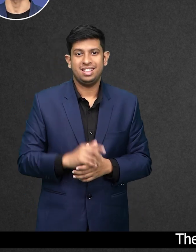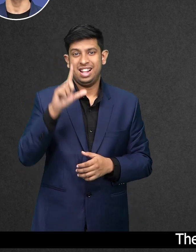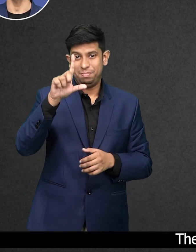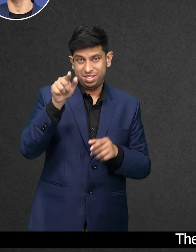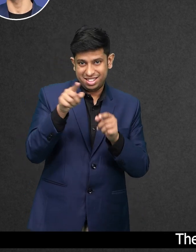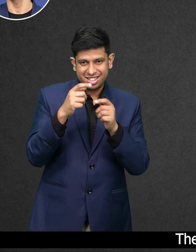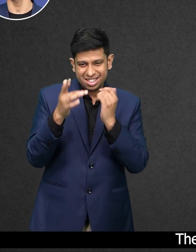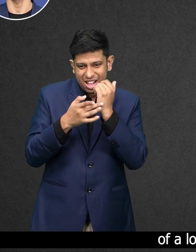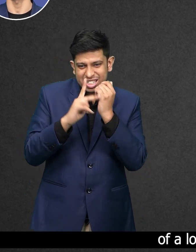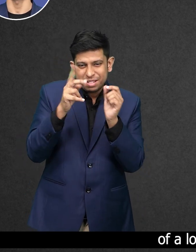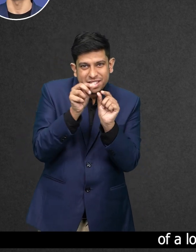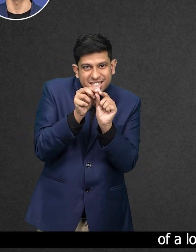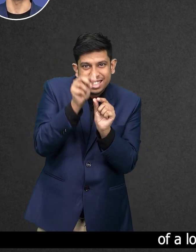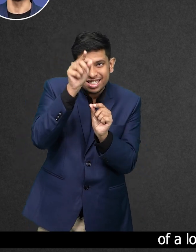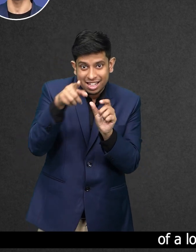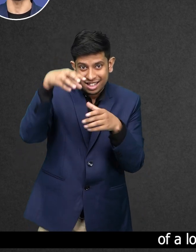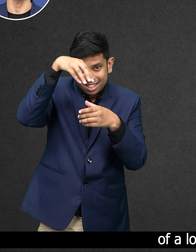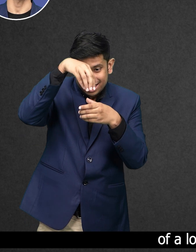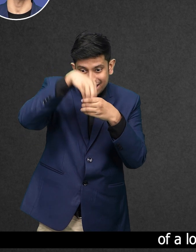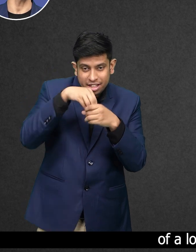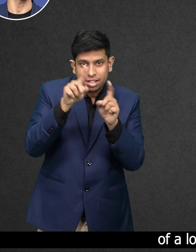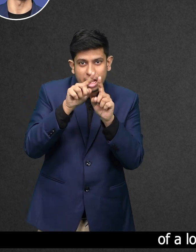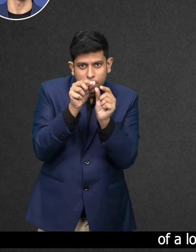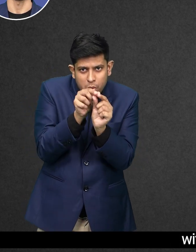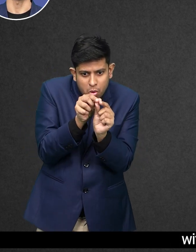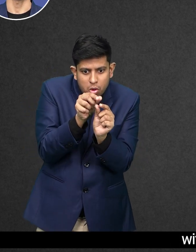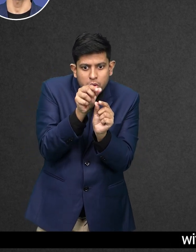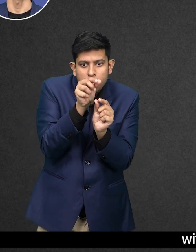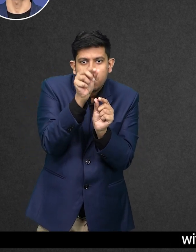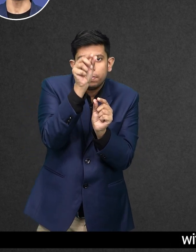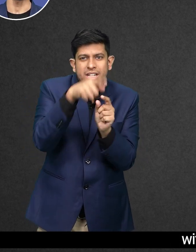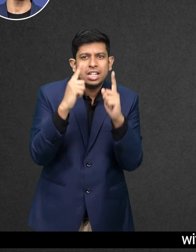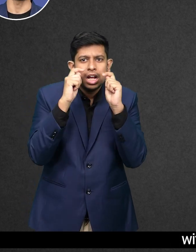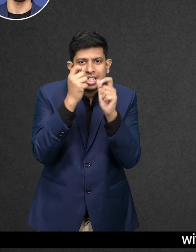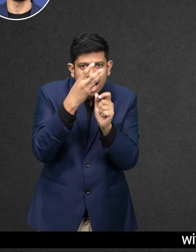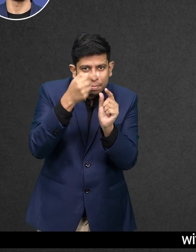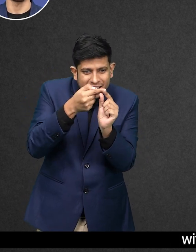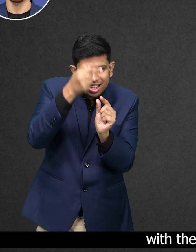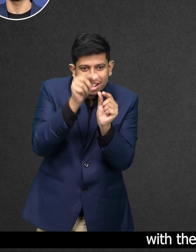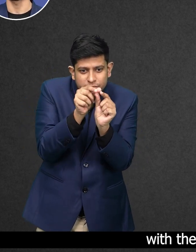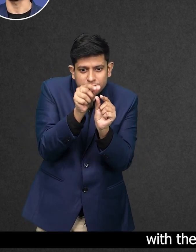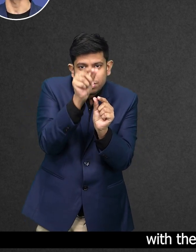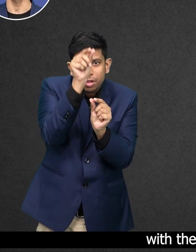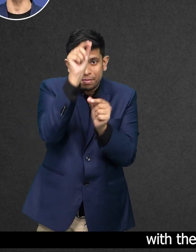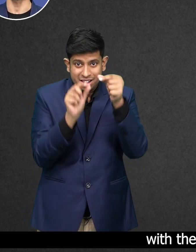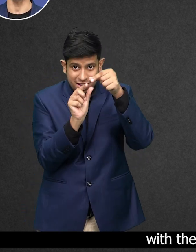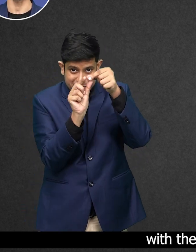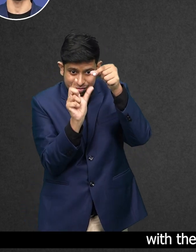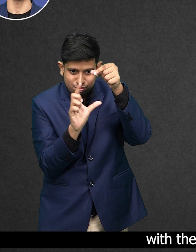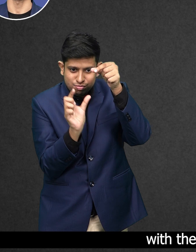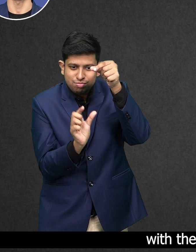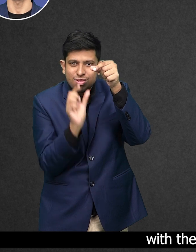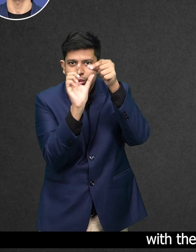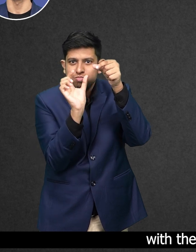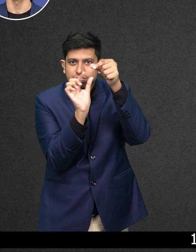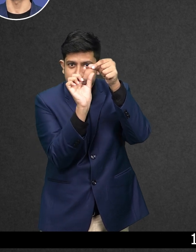The lactometer consists of a long graduated test tube with a cylindrical bulb with the graduation ranging